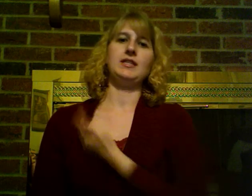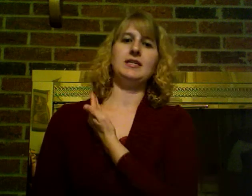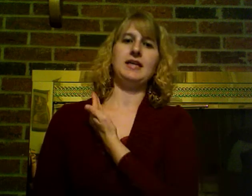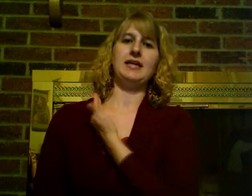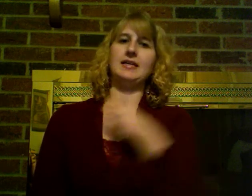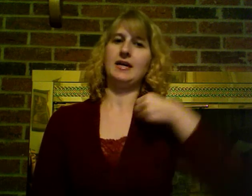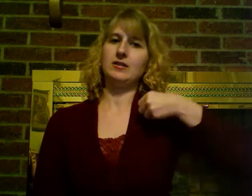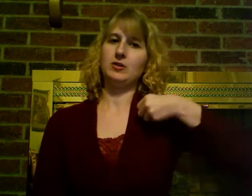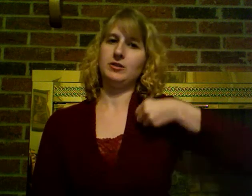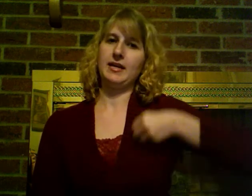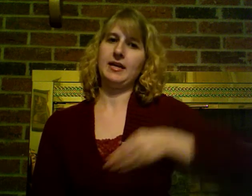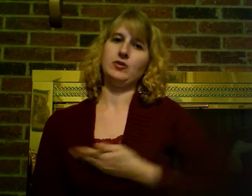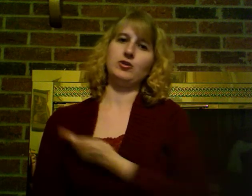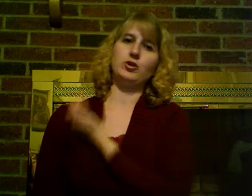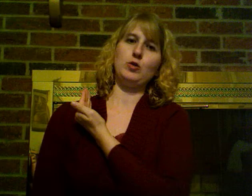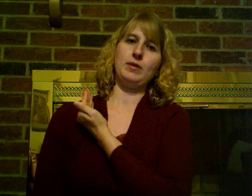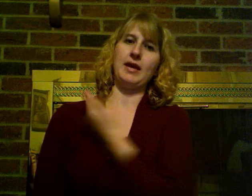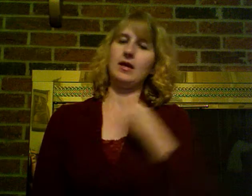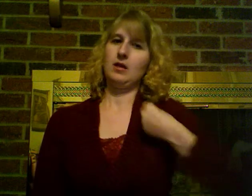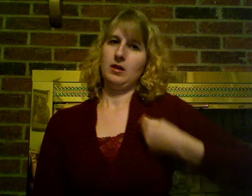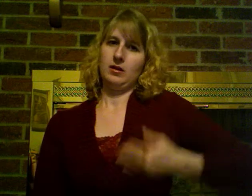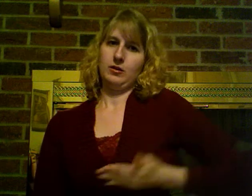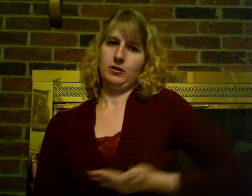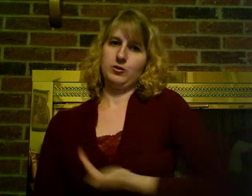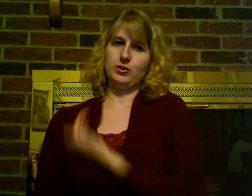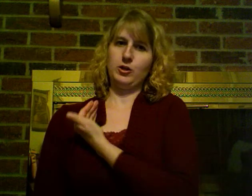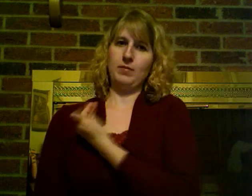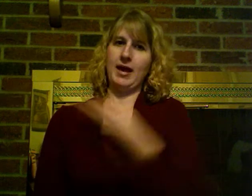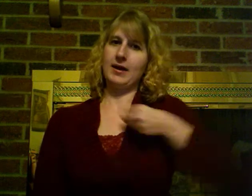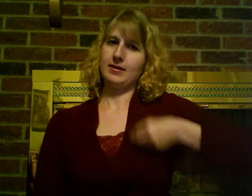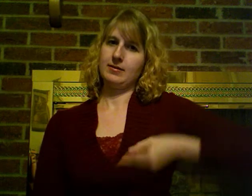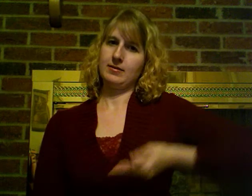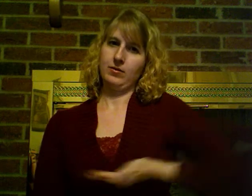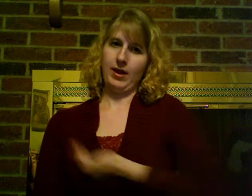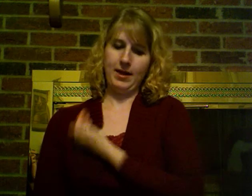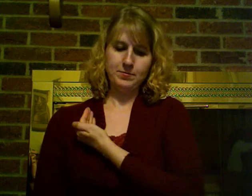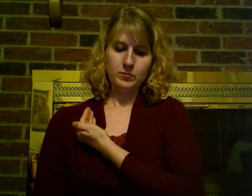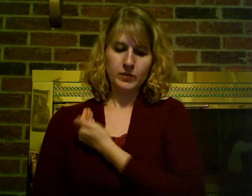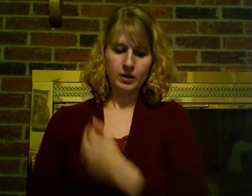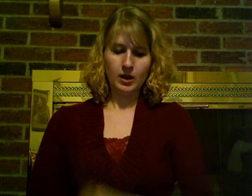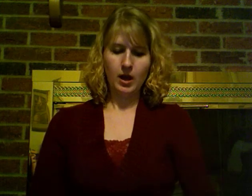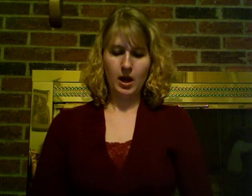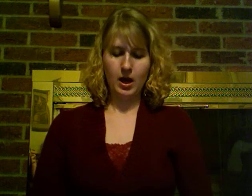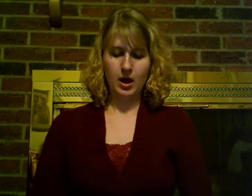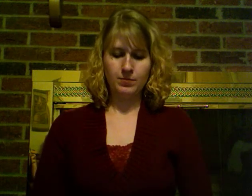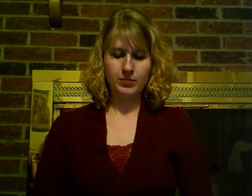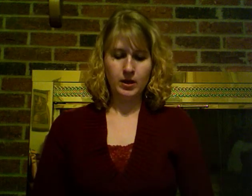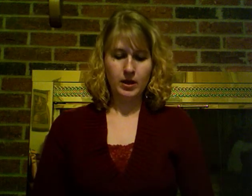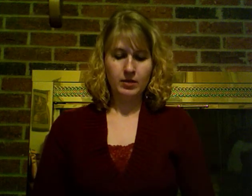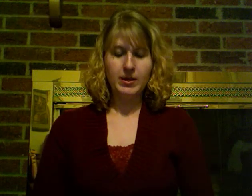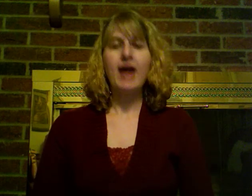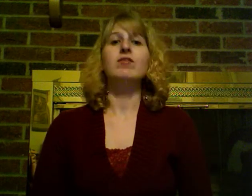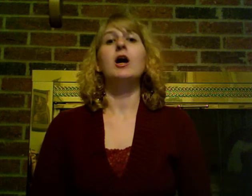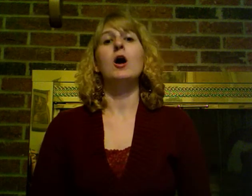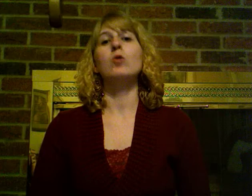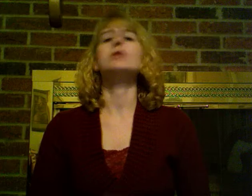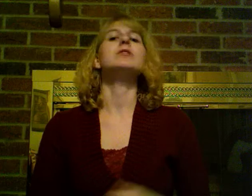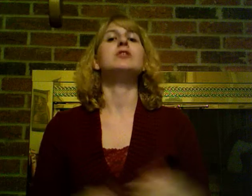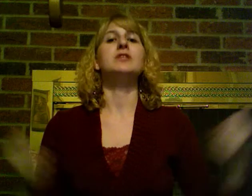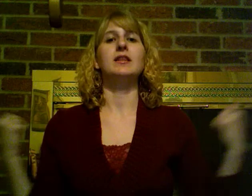this idea. So you're taking it and you're scooping it, your scoop neck, okay? Then we have a coat. So you take the